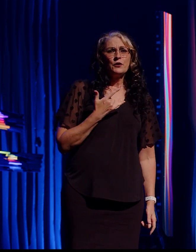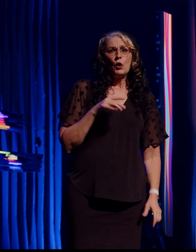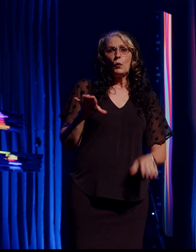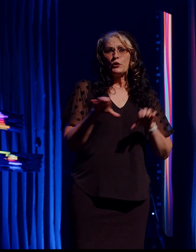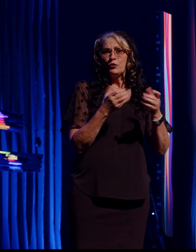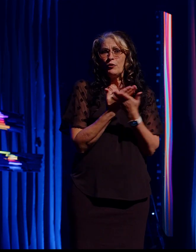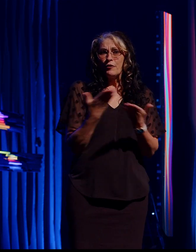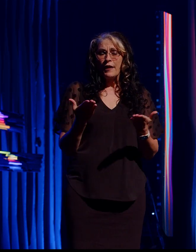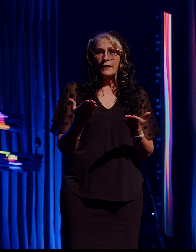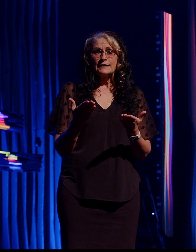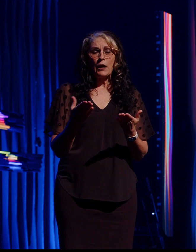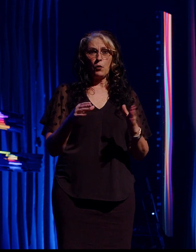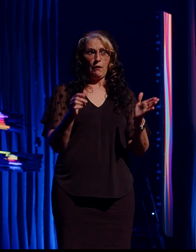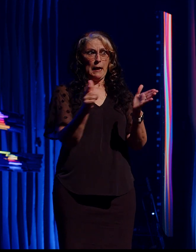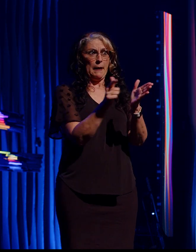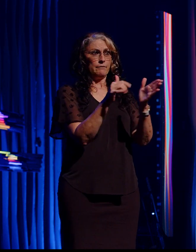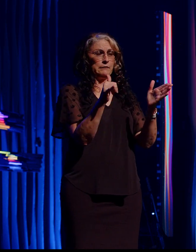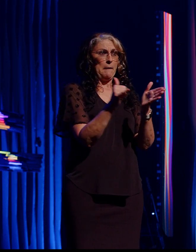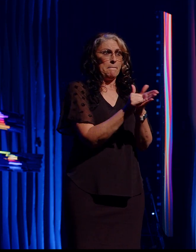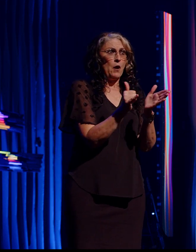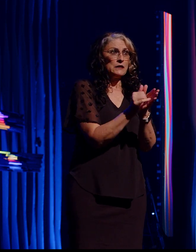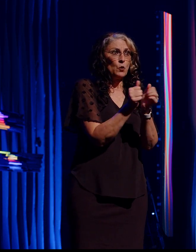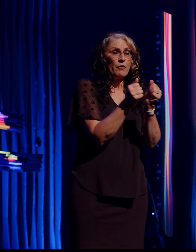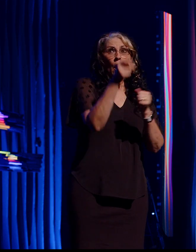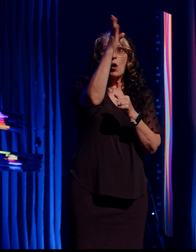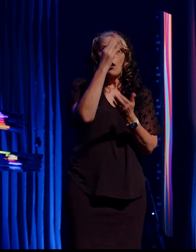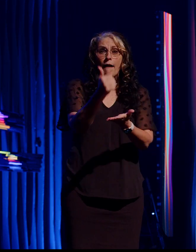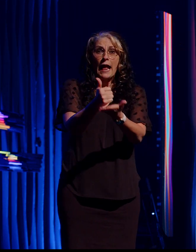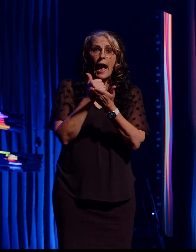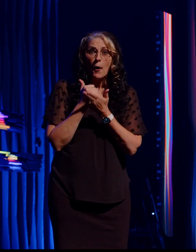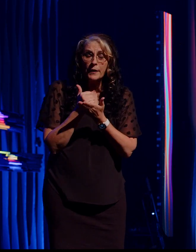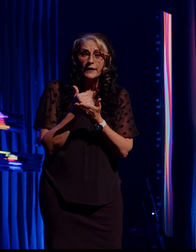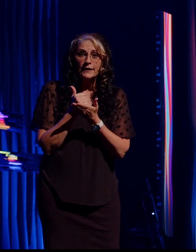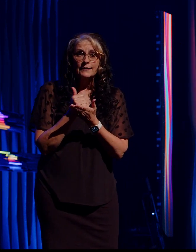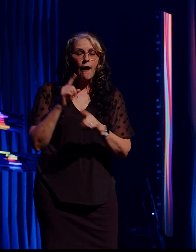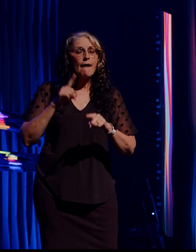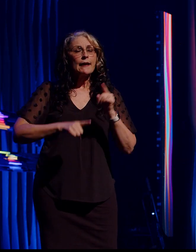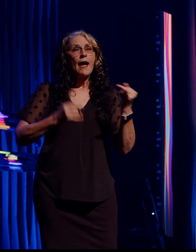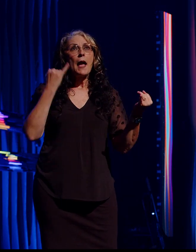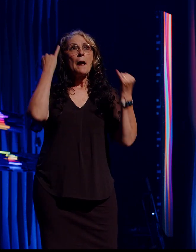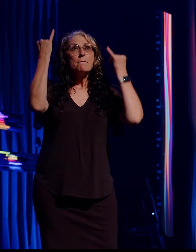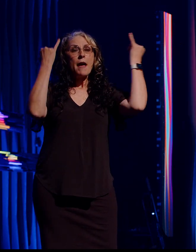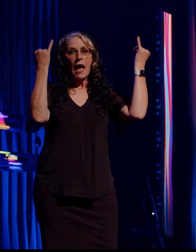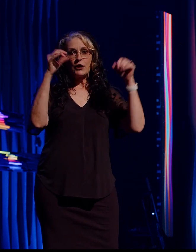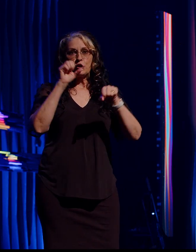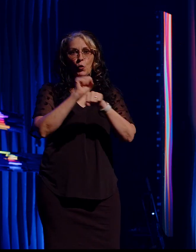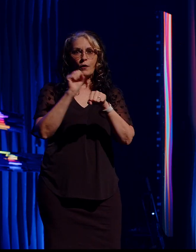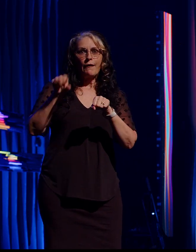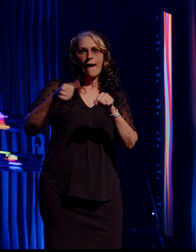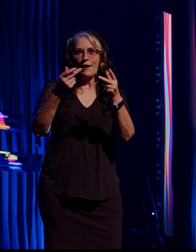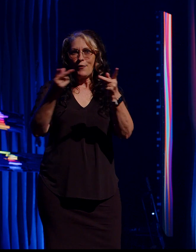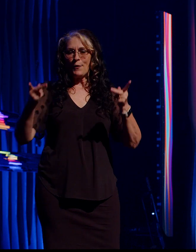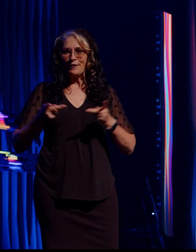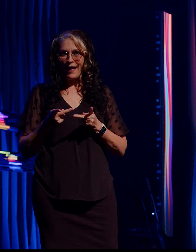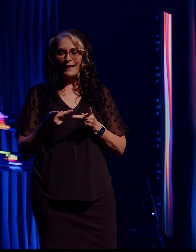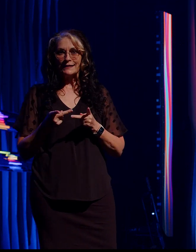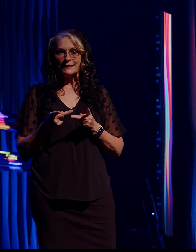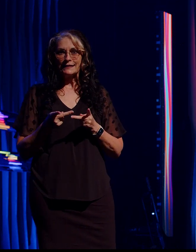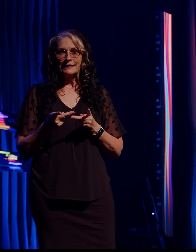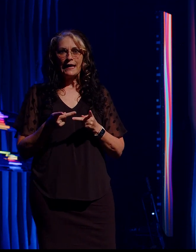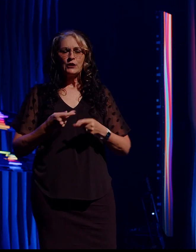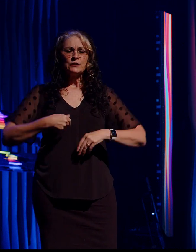done things that were impossible to do without God helping us. And I just can't imagine having worked anywhere else